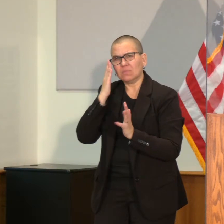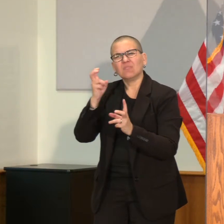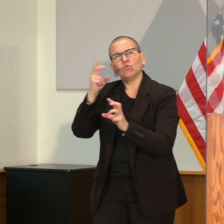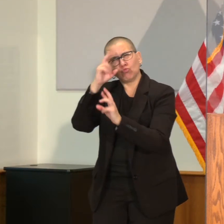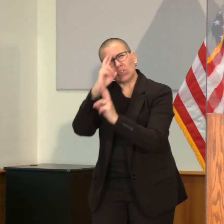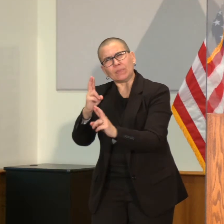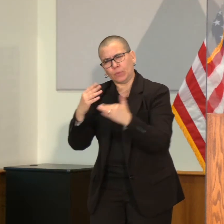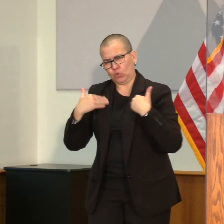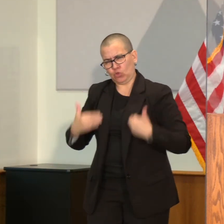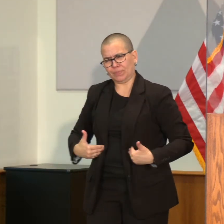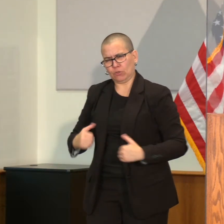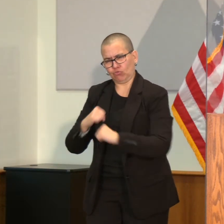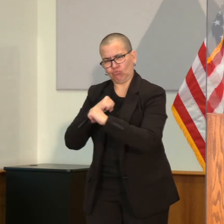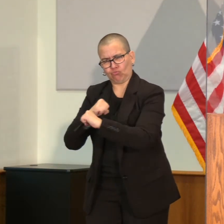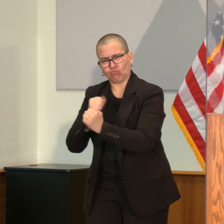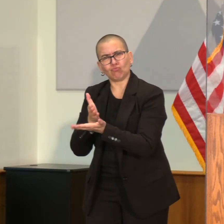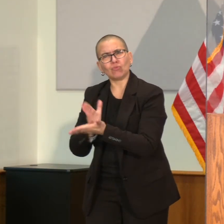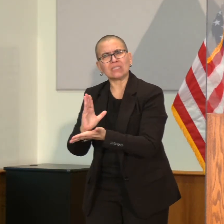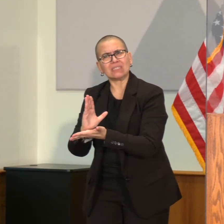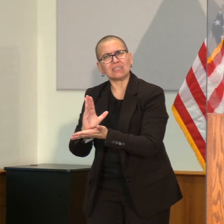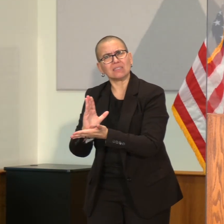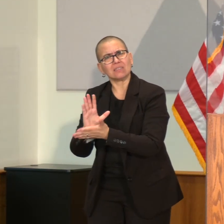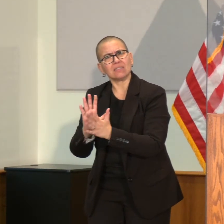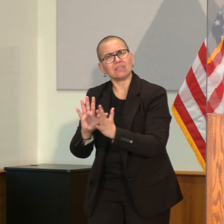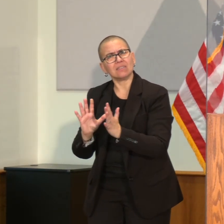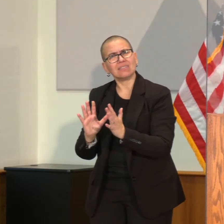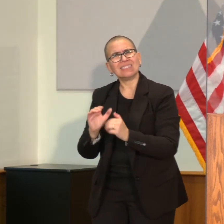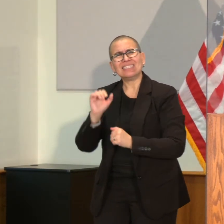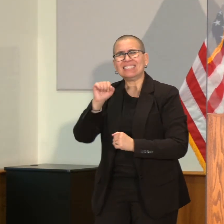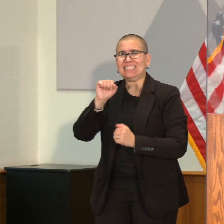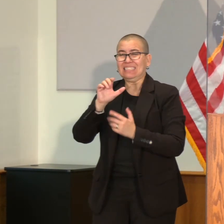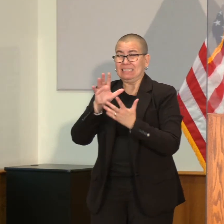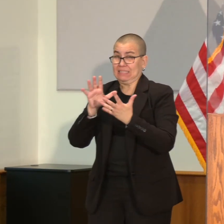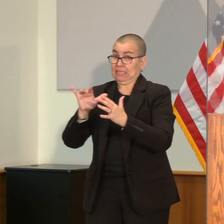big, broad. Specifically to this issue,